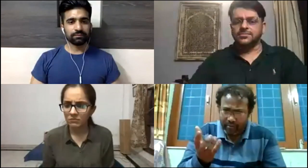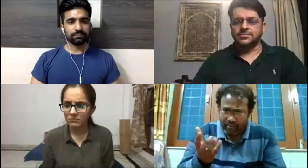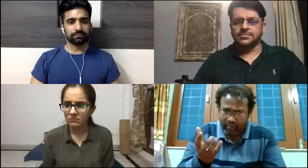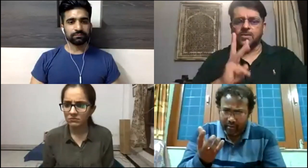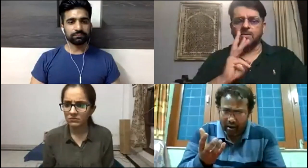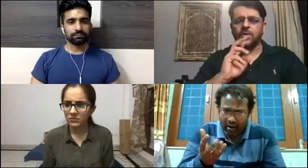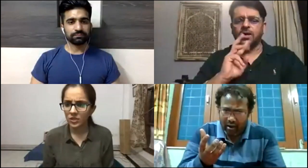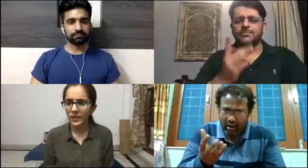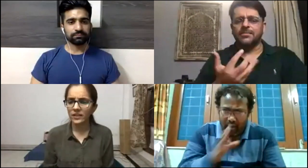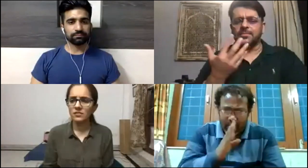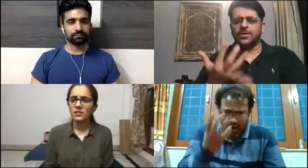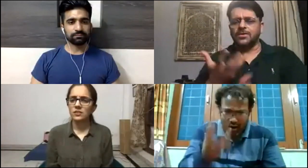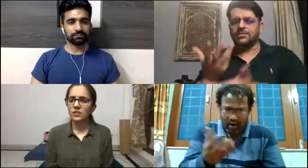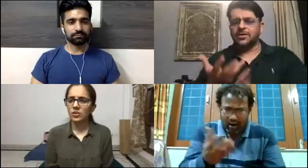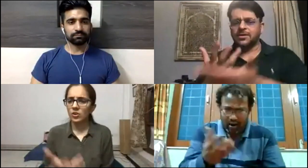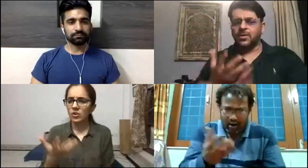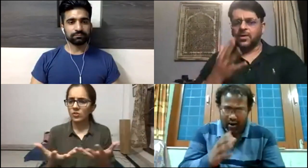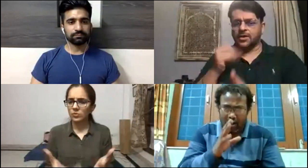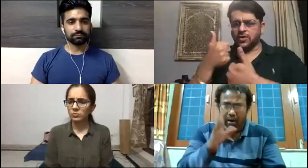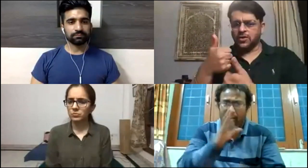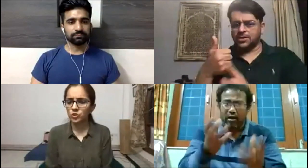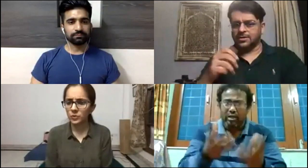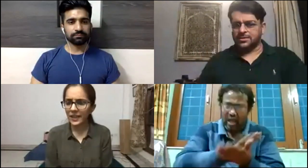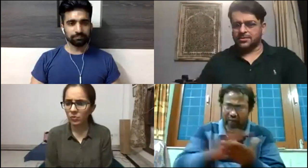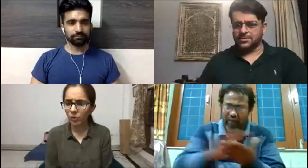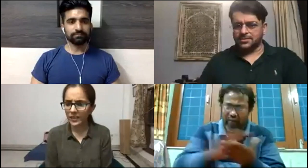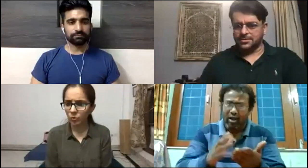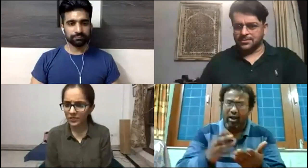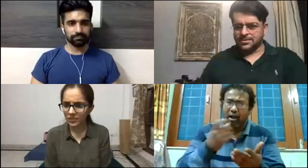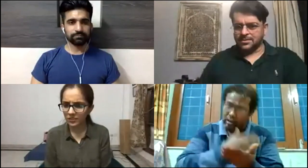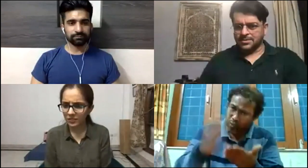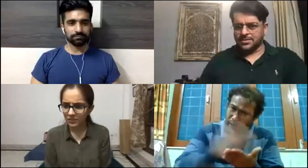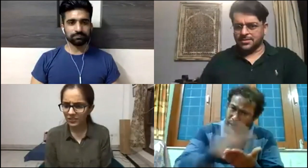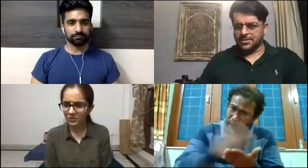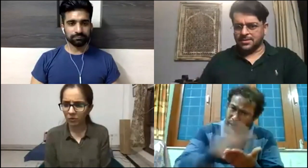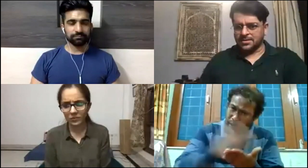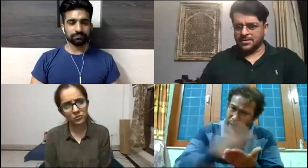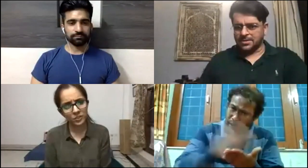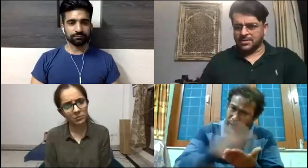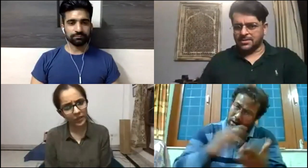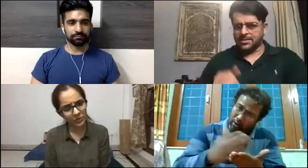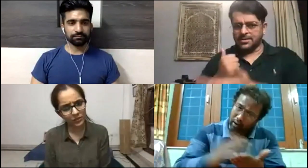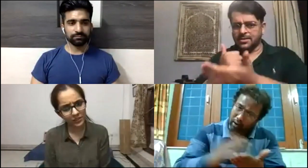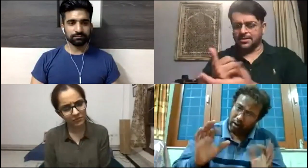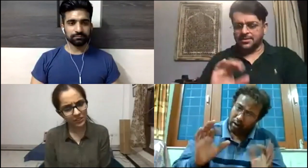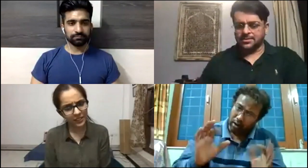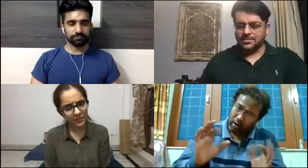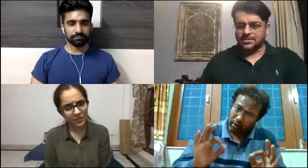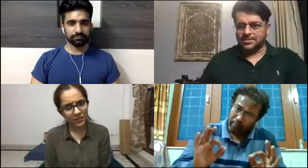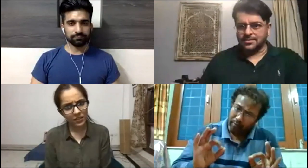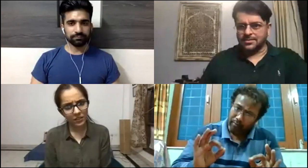uh, okay. Warm water in the Should morning. we have boiled water? Is it important to drink boiled water every